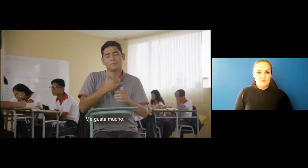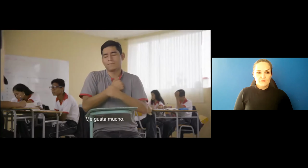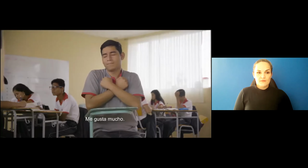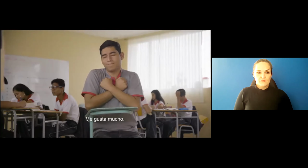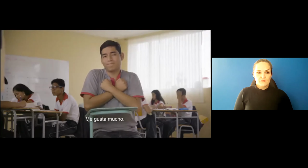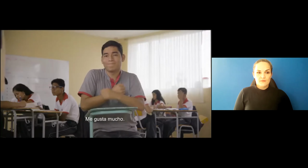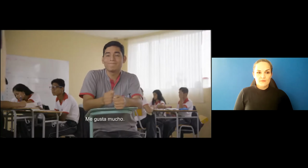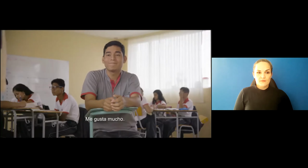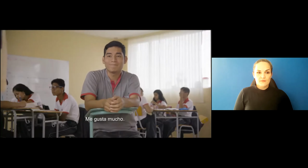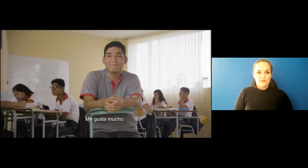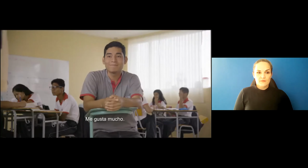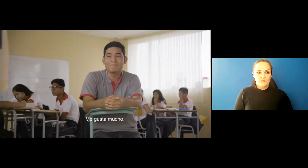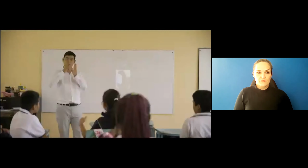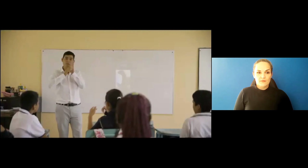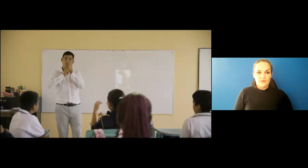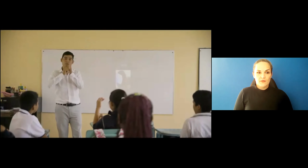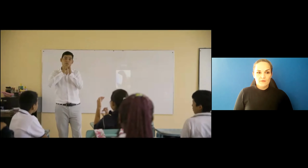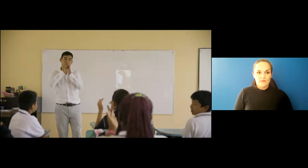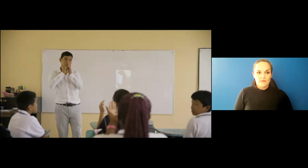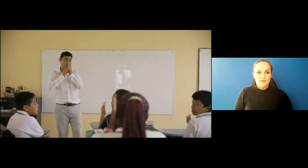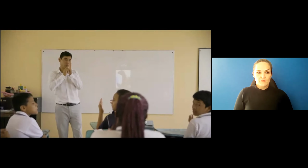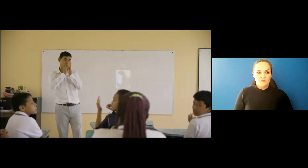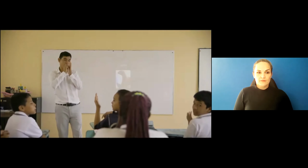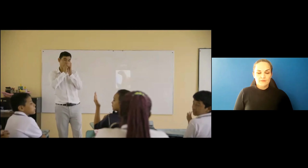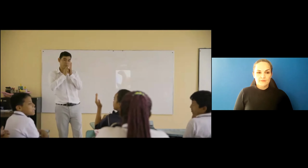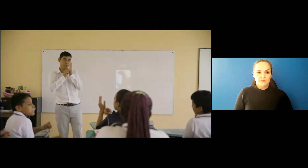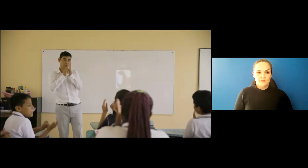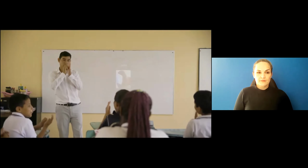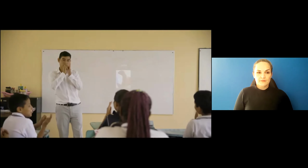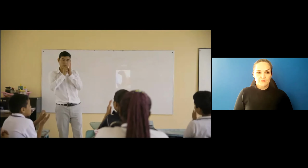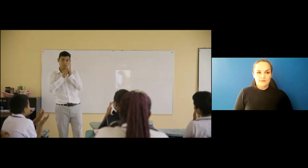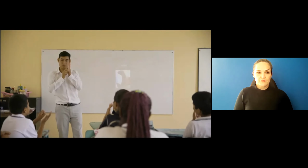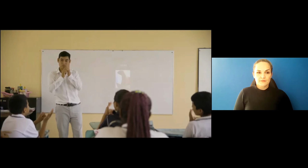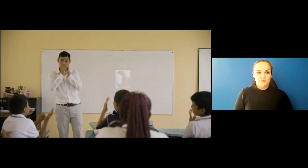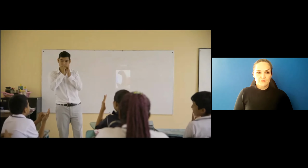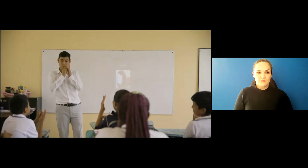normality. Learning words is something that helps this. I love doing it.